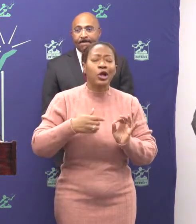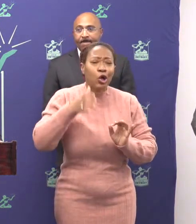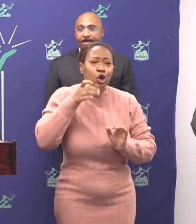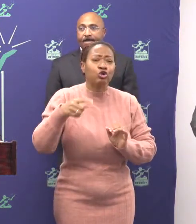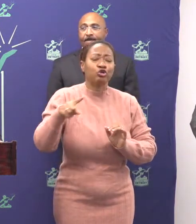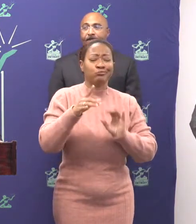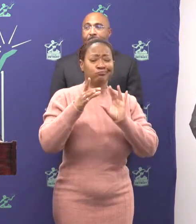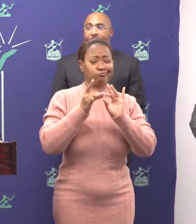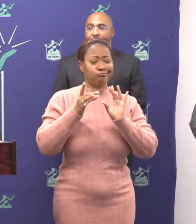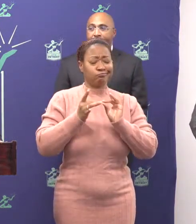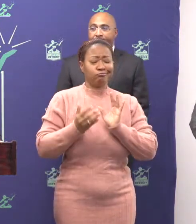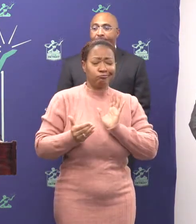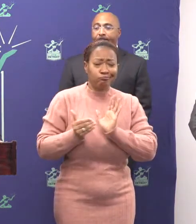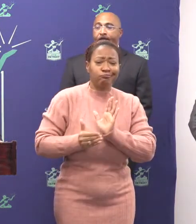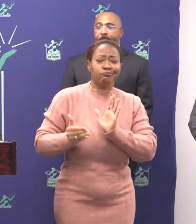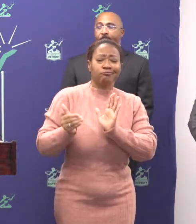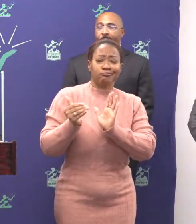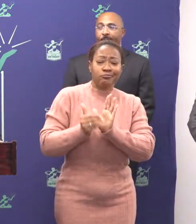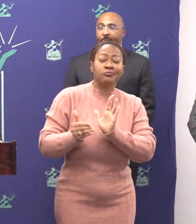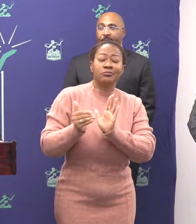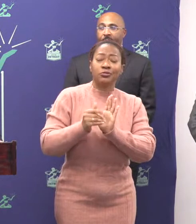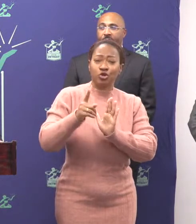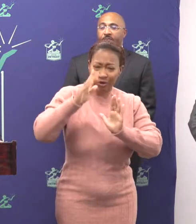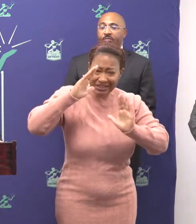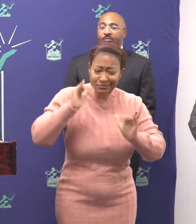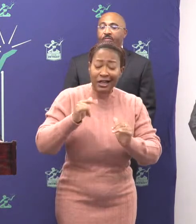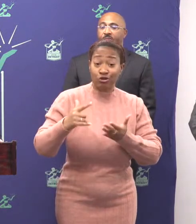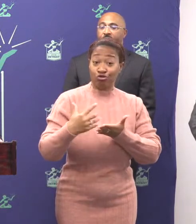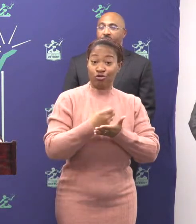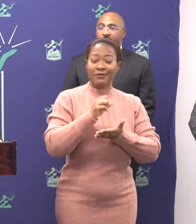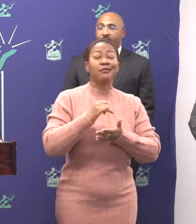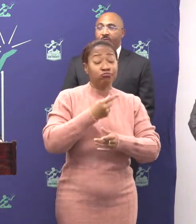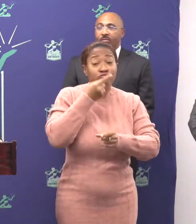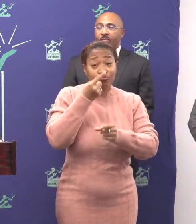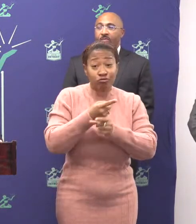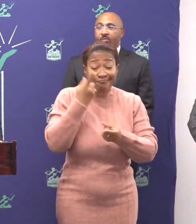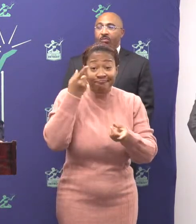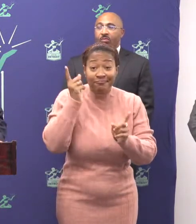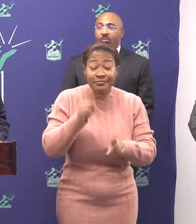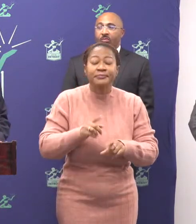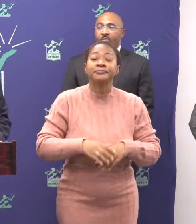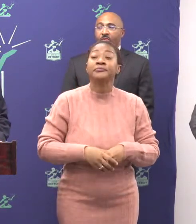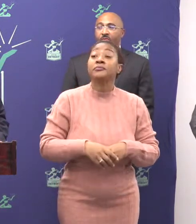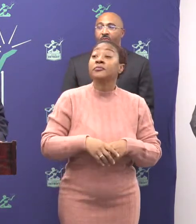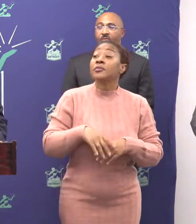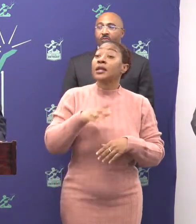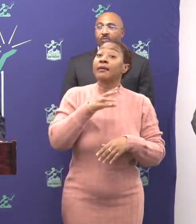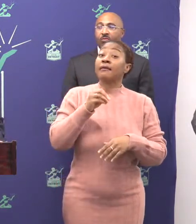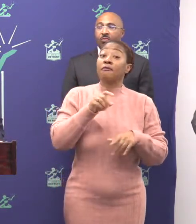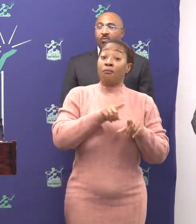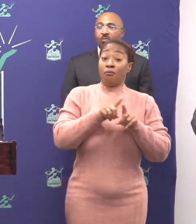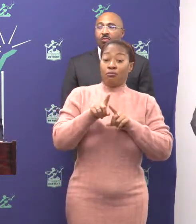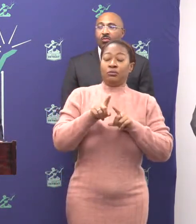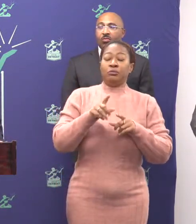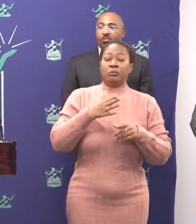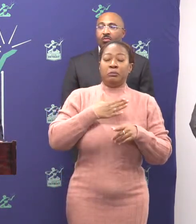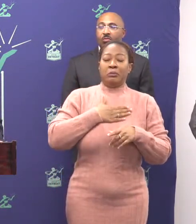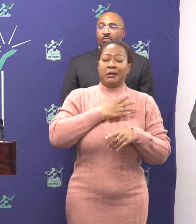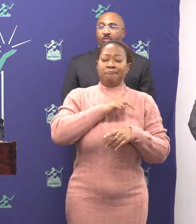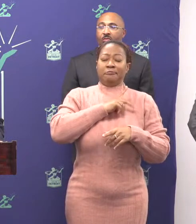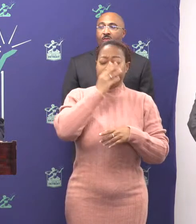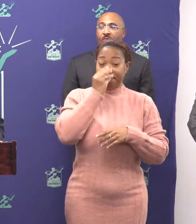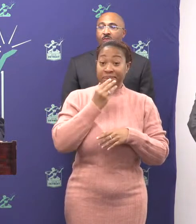customers that they expect and they deserve. Finally, if I can, on a personal note,